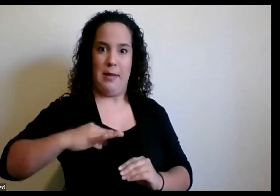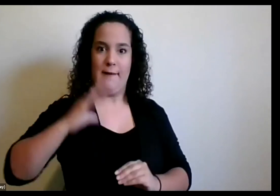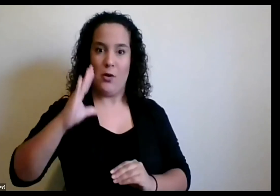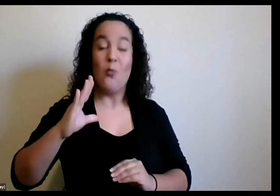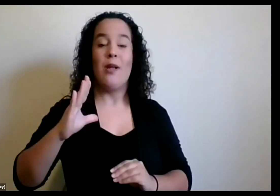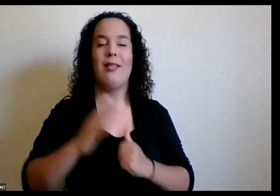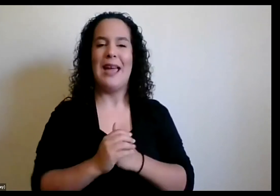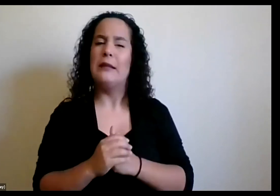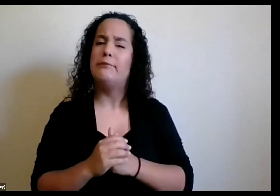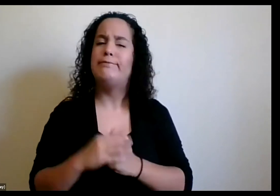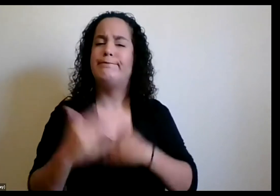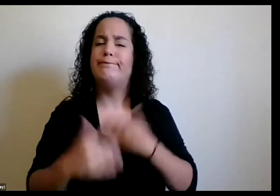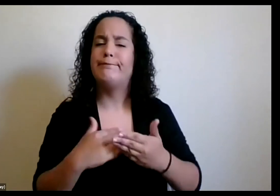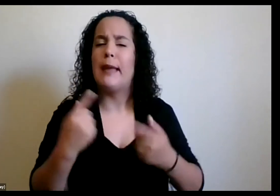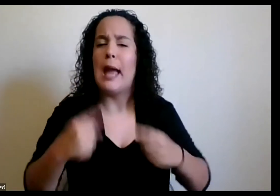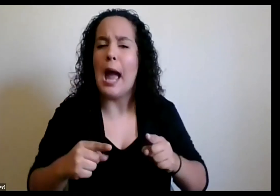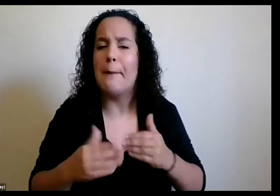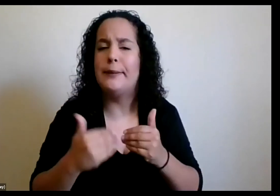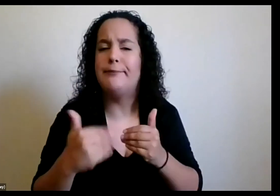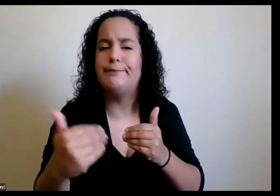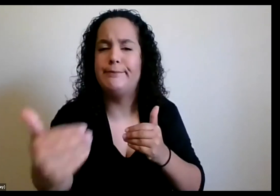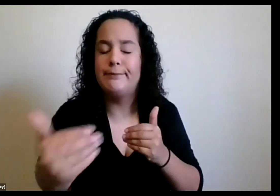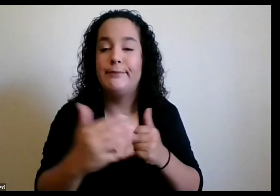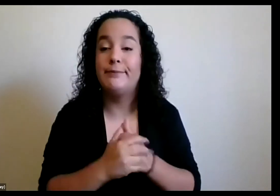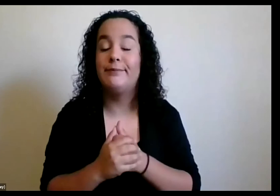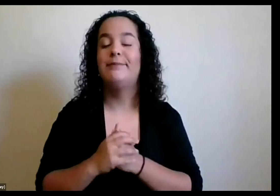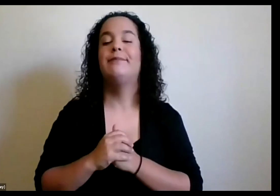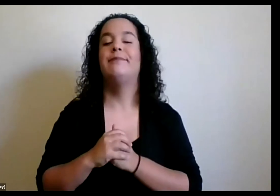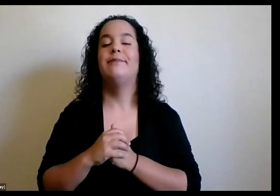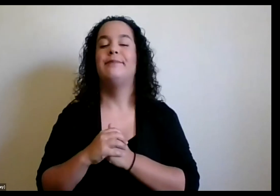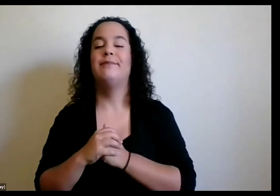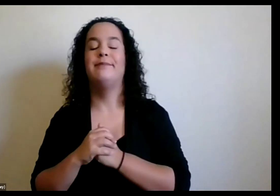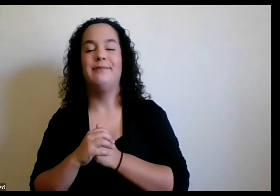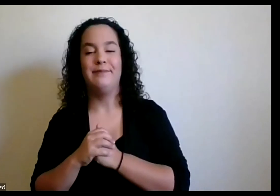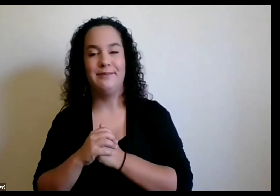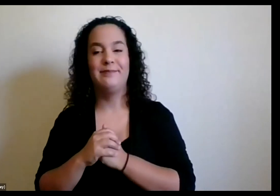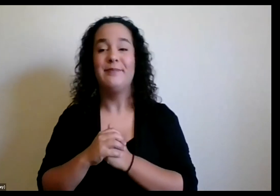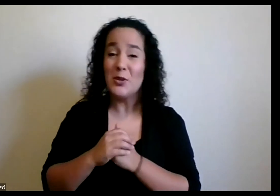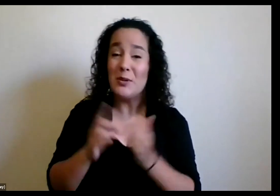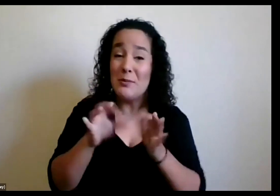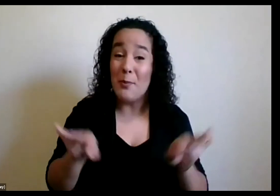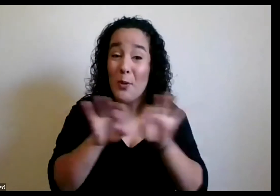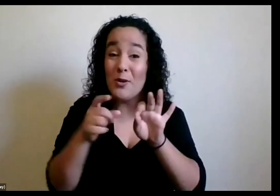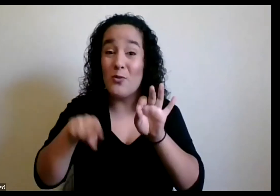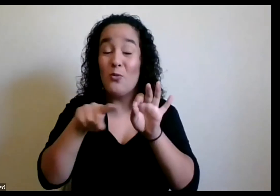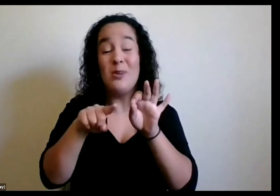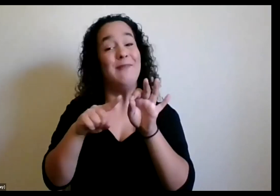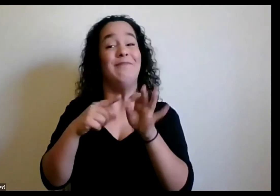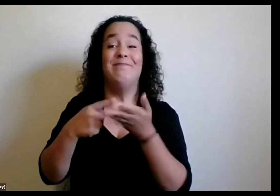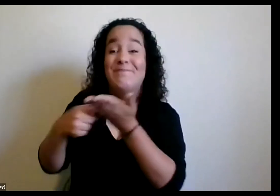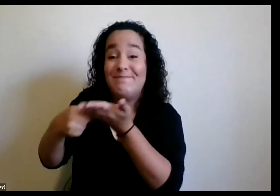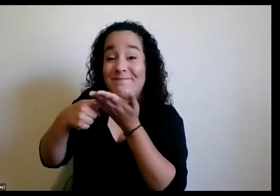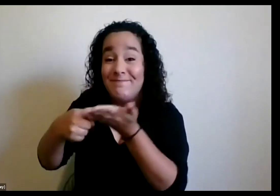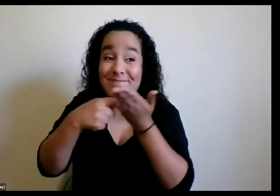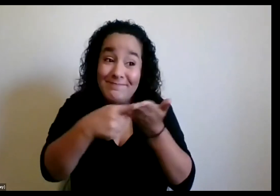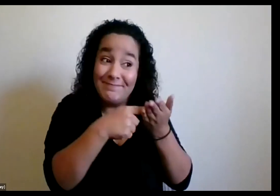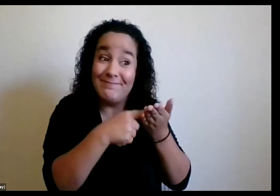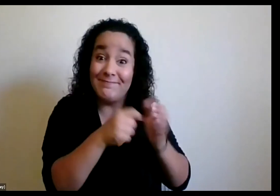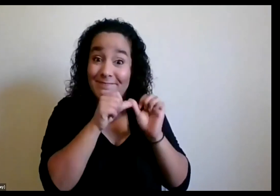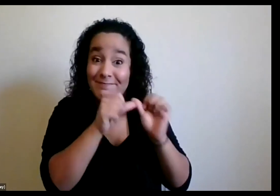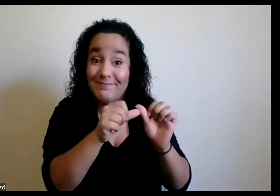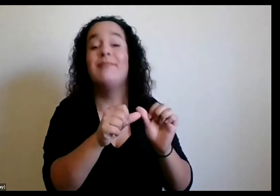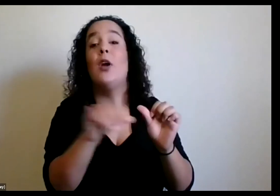them, kind of in the words of Rashad, to really make those dinner table conversations consistent, vivacious, and